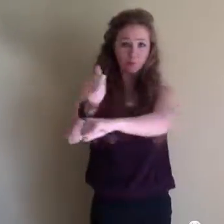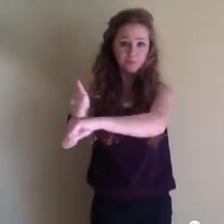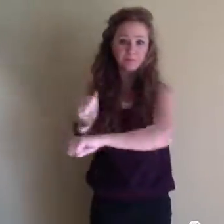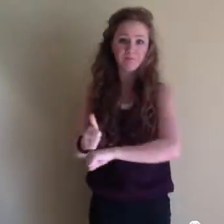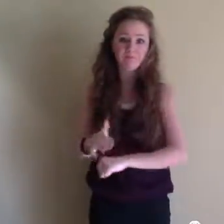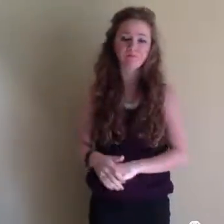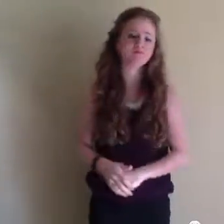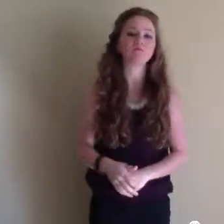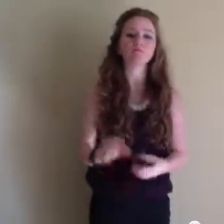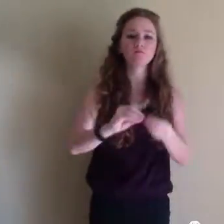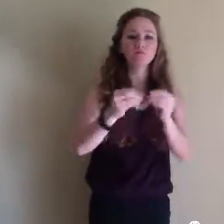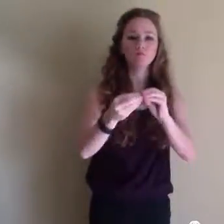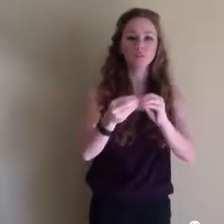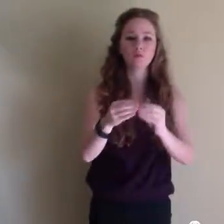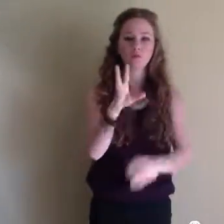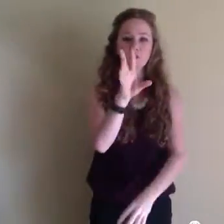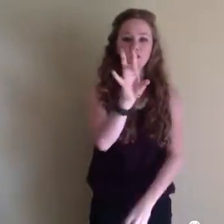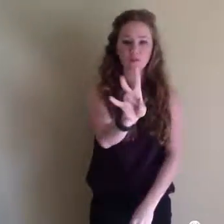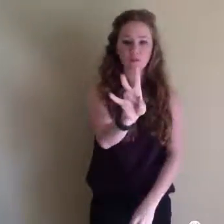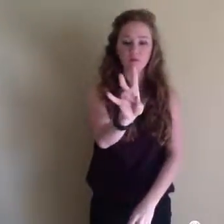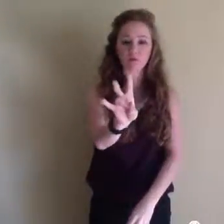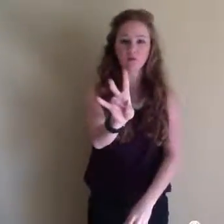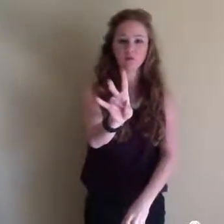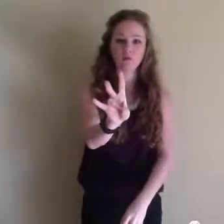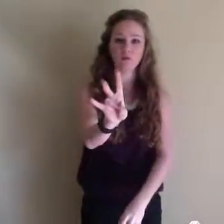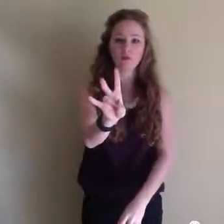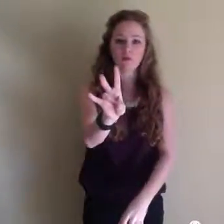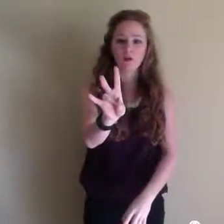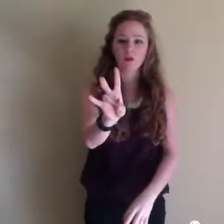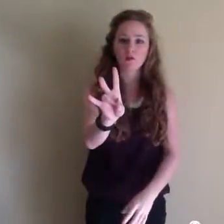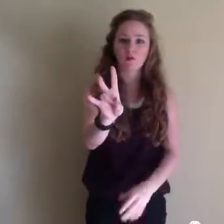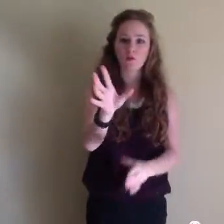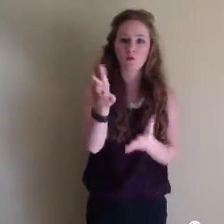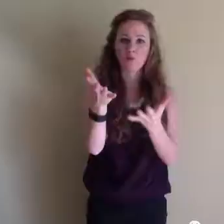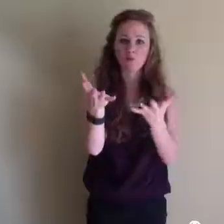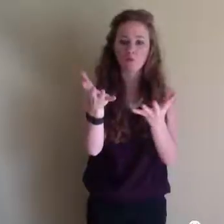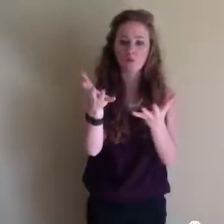And they wanted the colonists to rise up. Number 7.